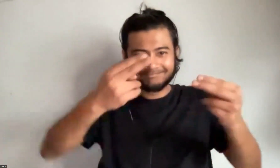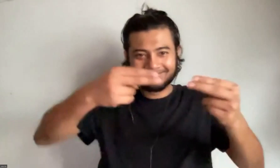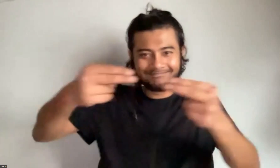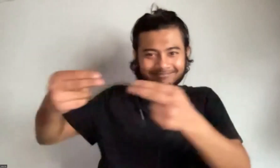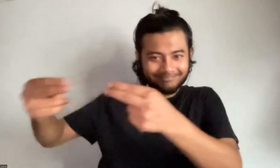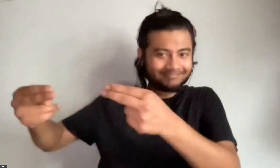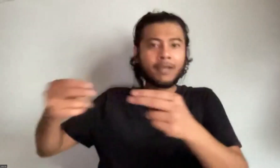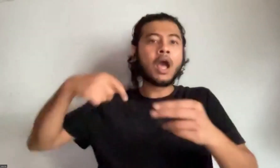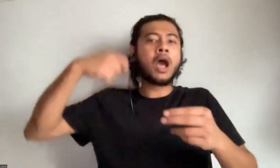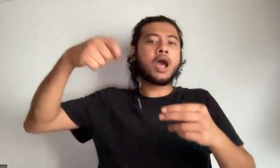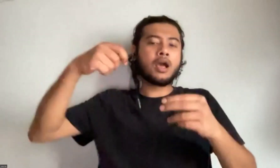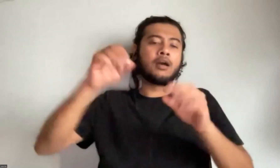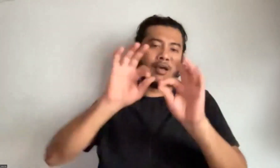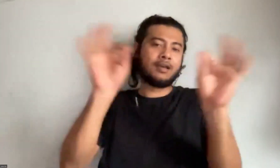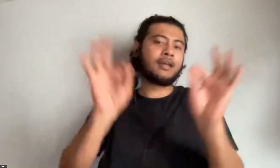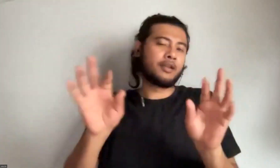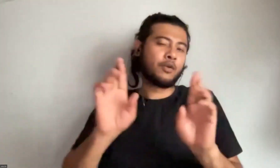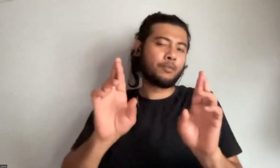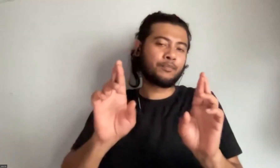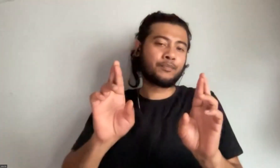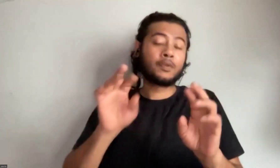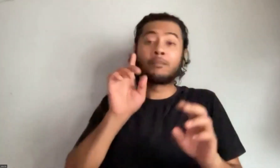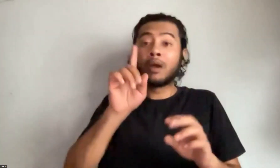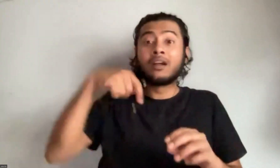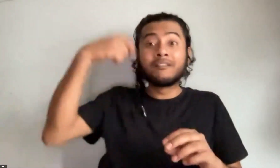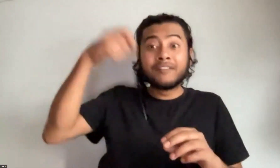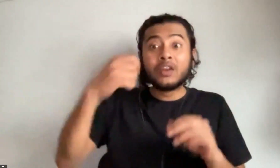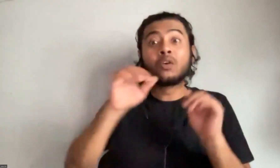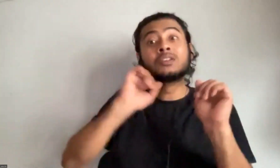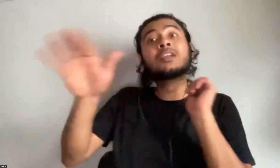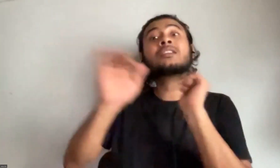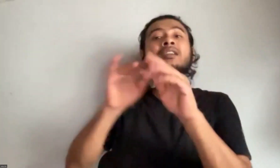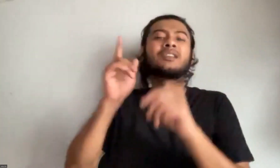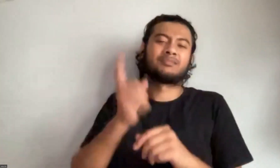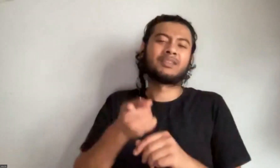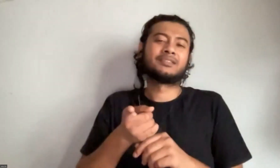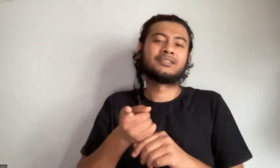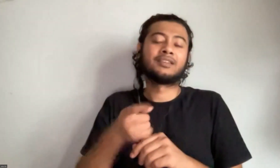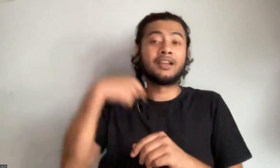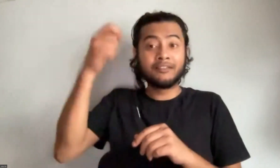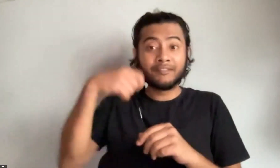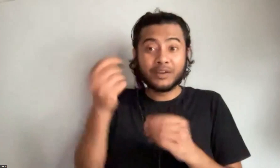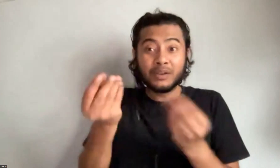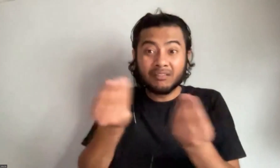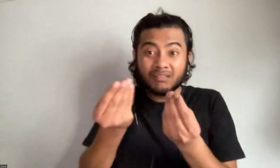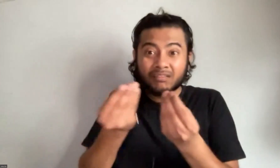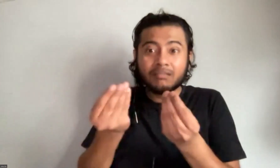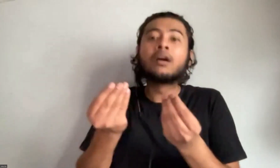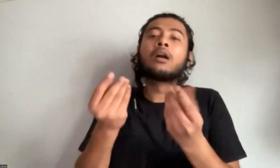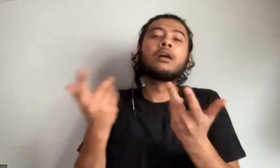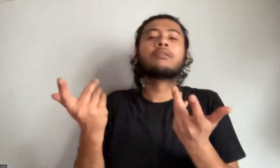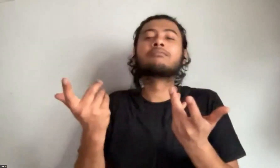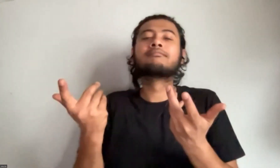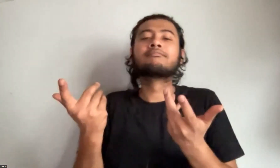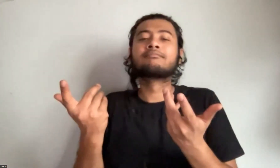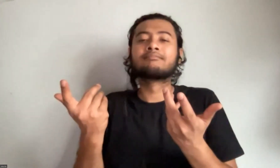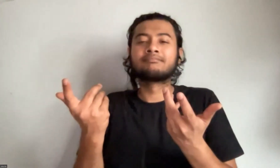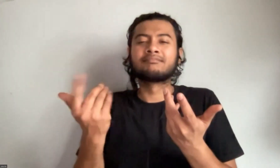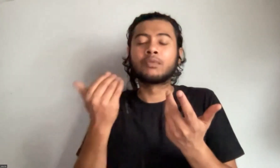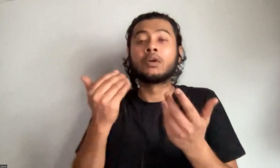So the sooner you send, better it is. I've almost received close to 50 videos as yet. So I request all of